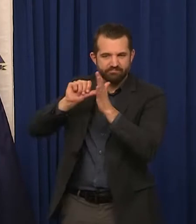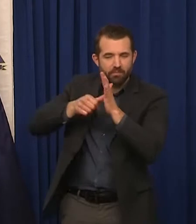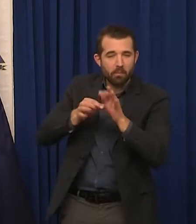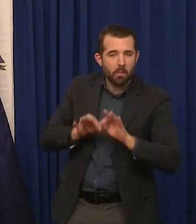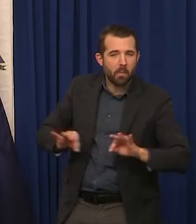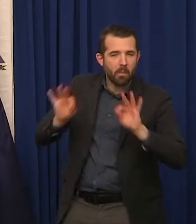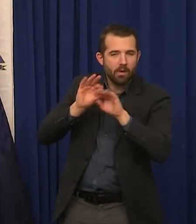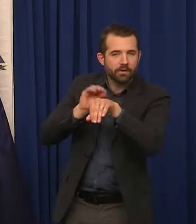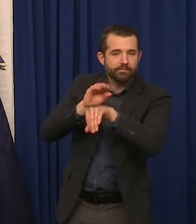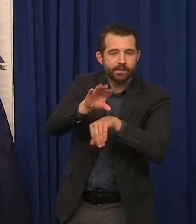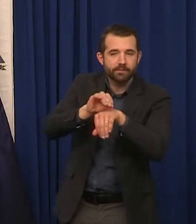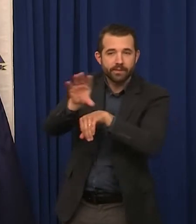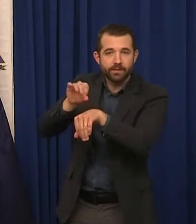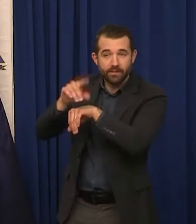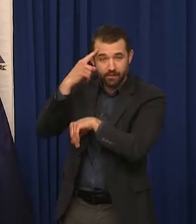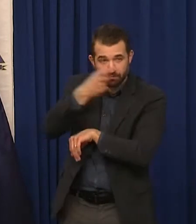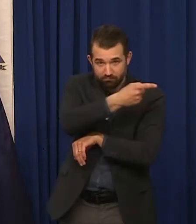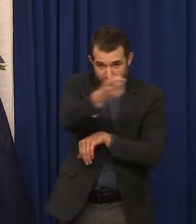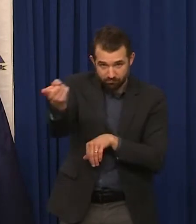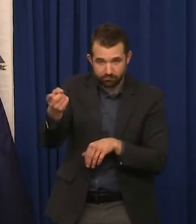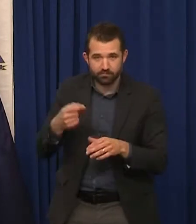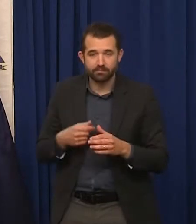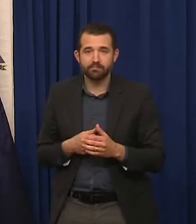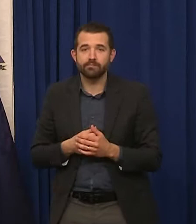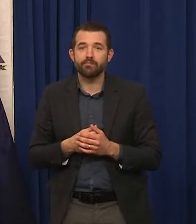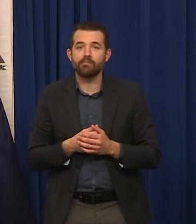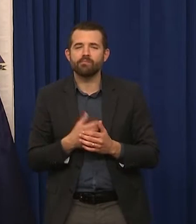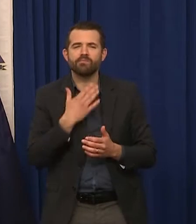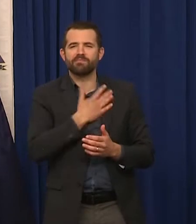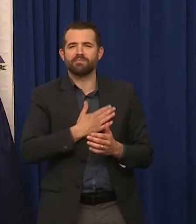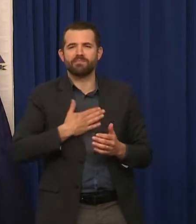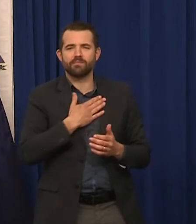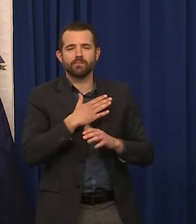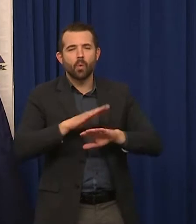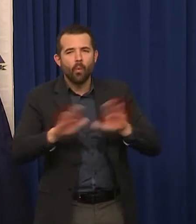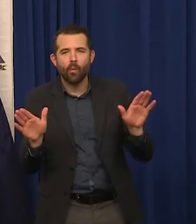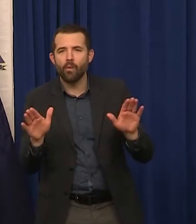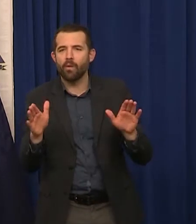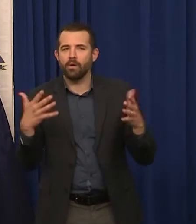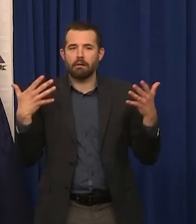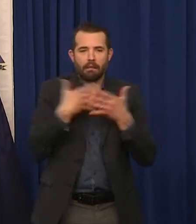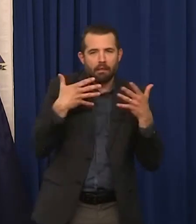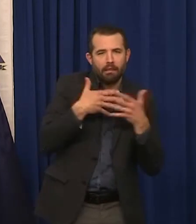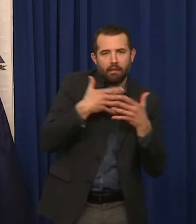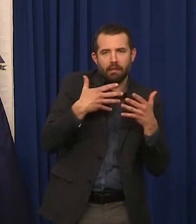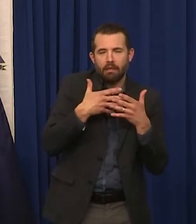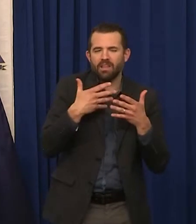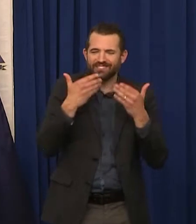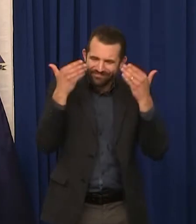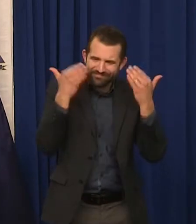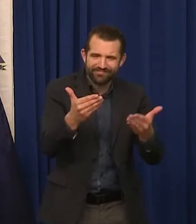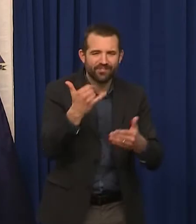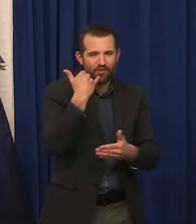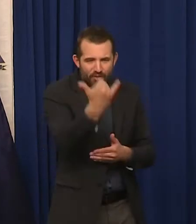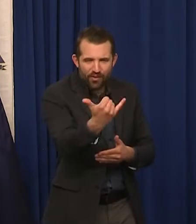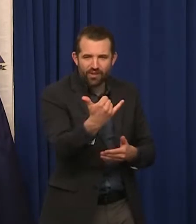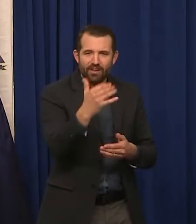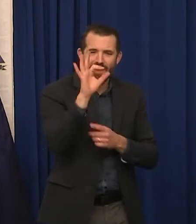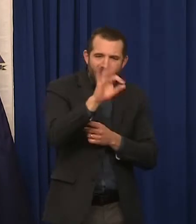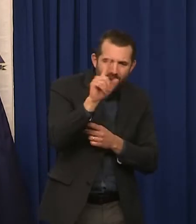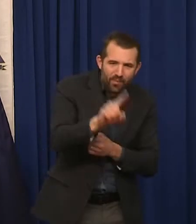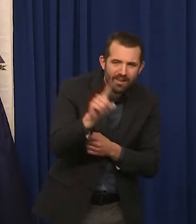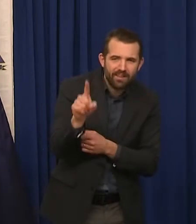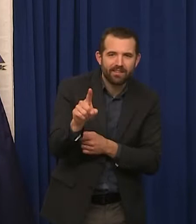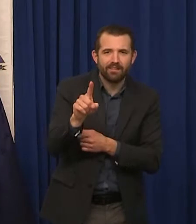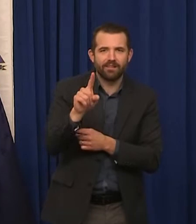first is please do not be afraid to call 911. If you have signs or symptoms